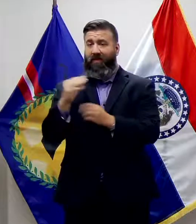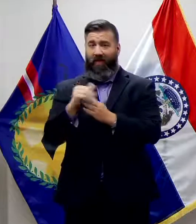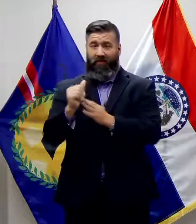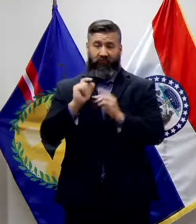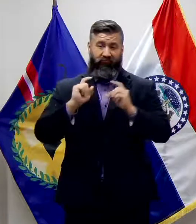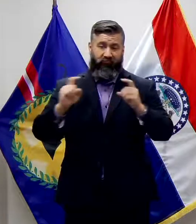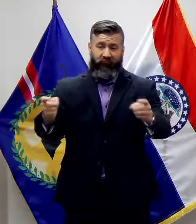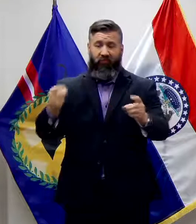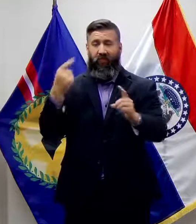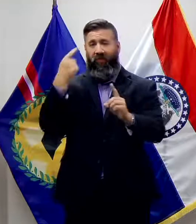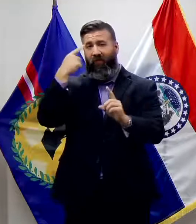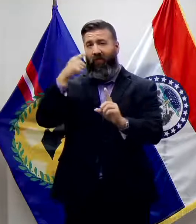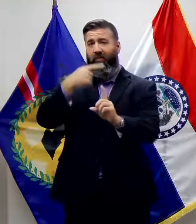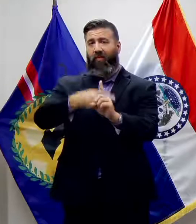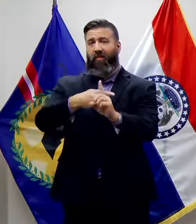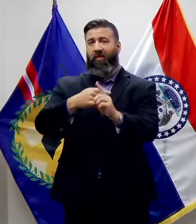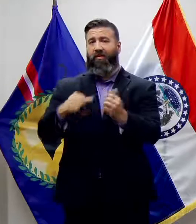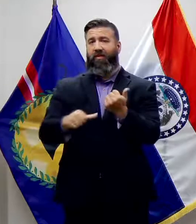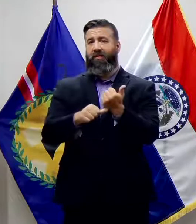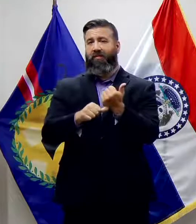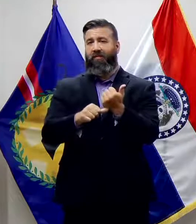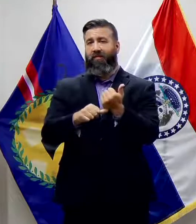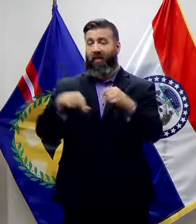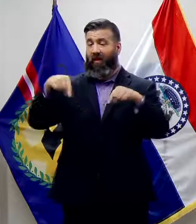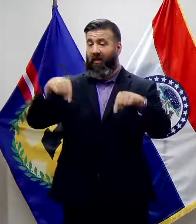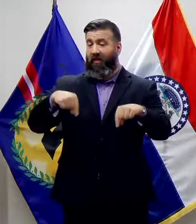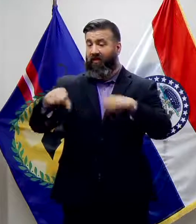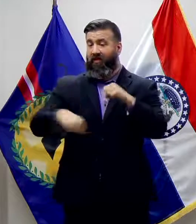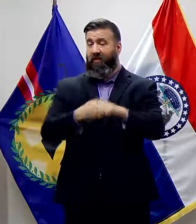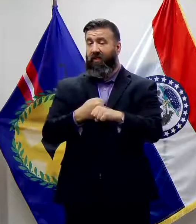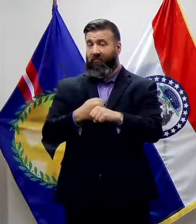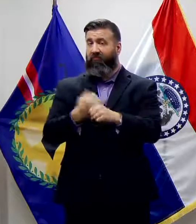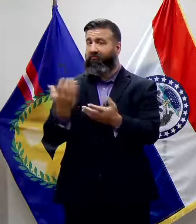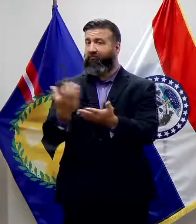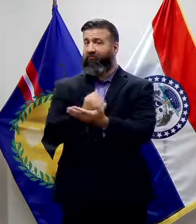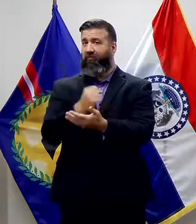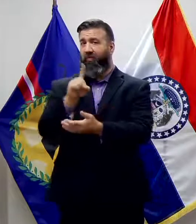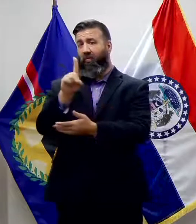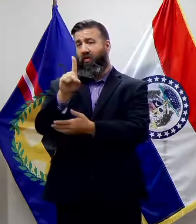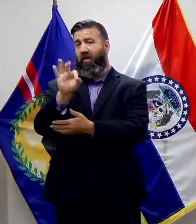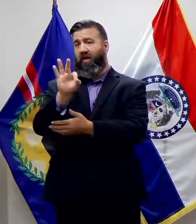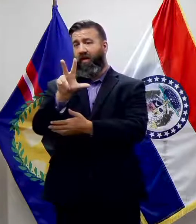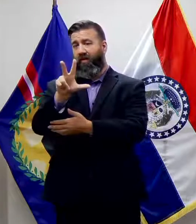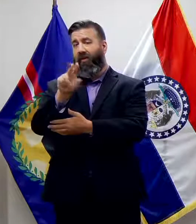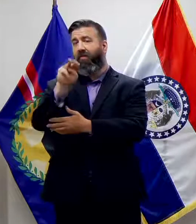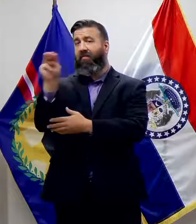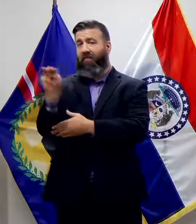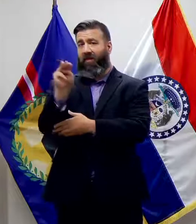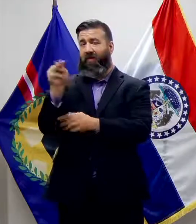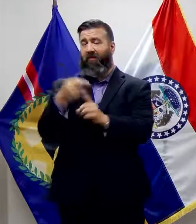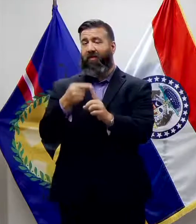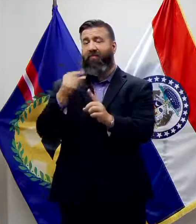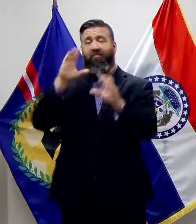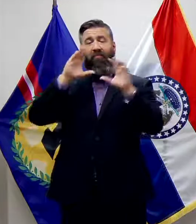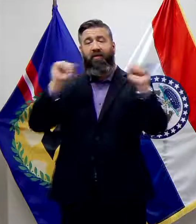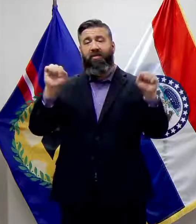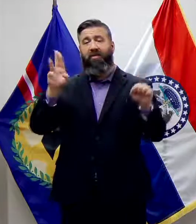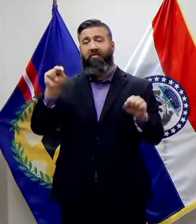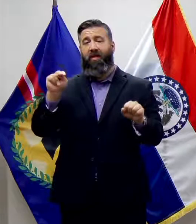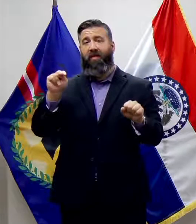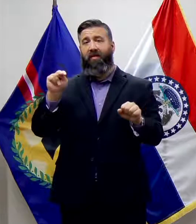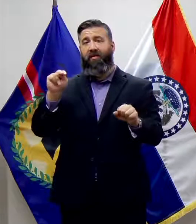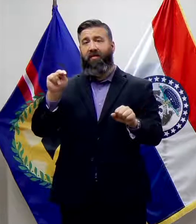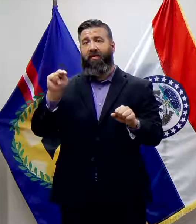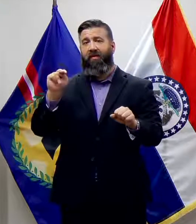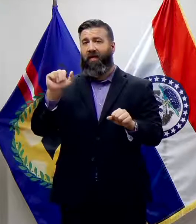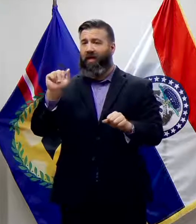assistance. And this year, we were awarded $193 million from President Biden's American Rescue Plan Act, often referred to